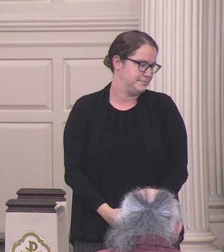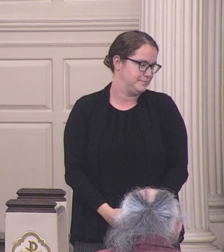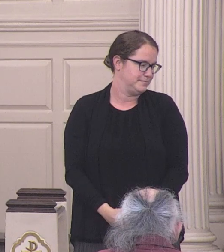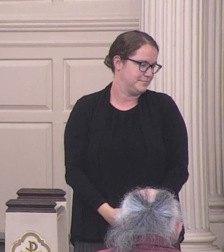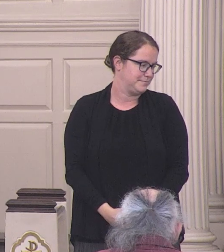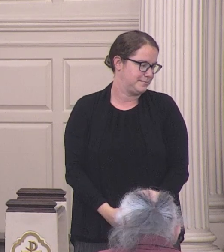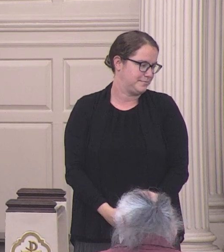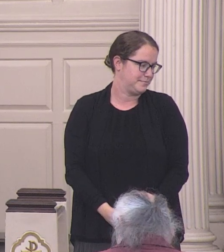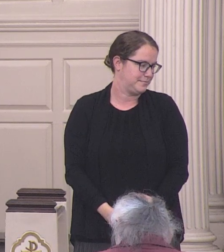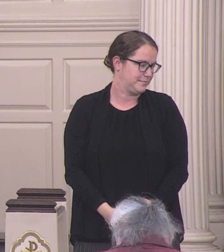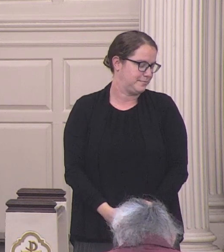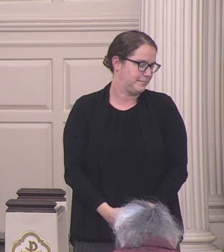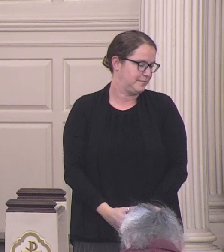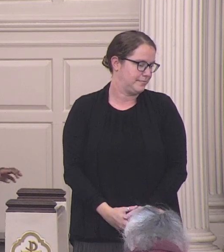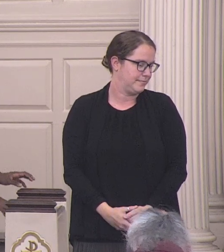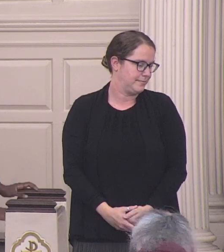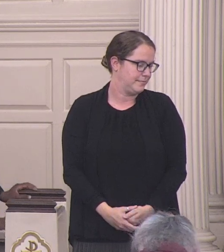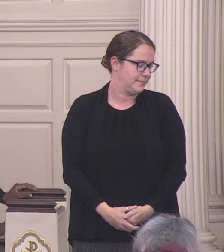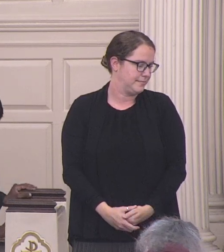highest.